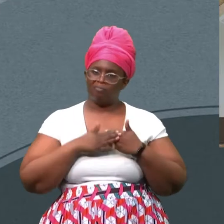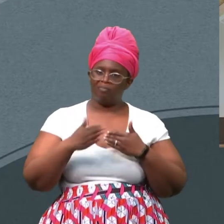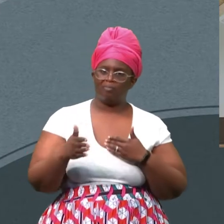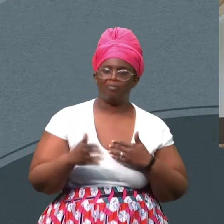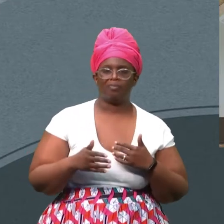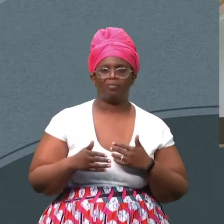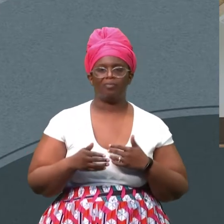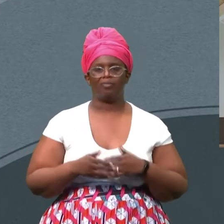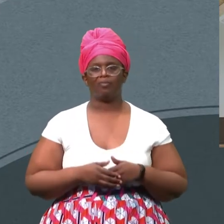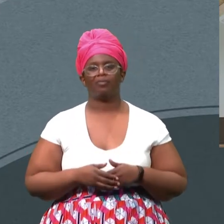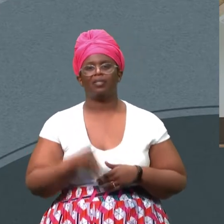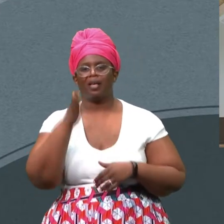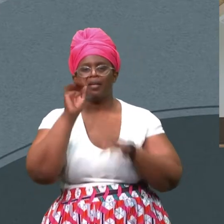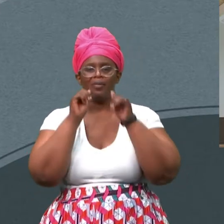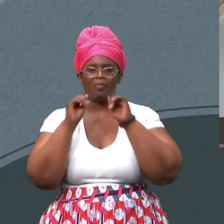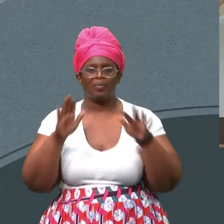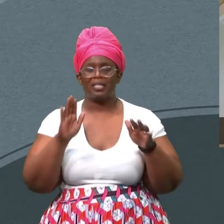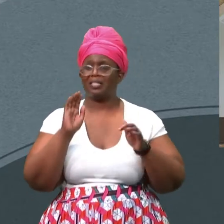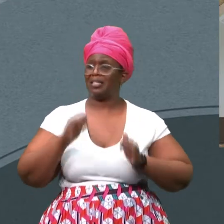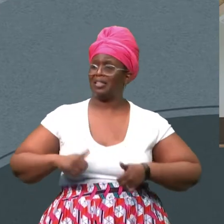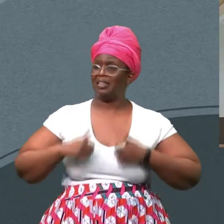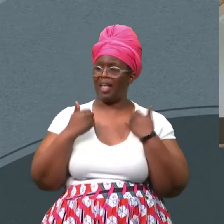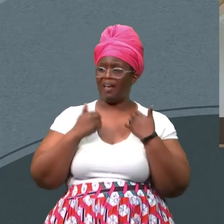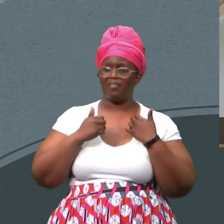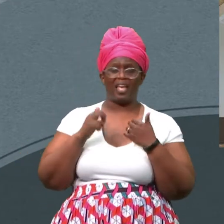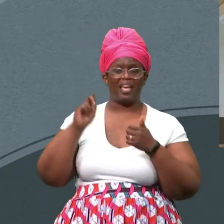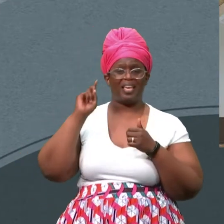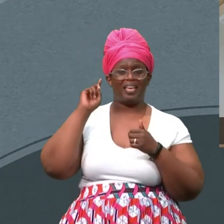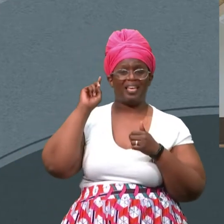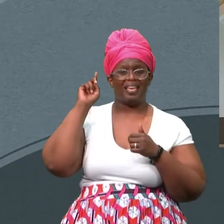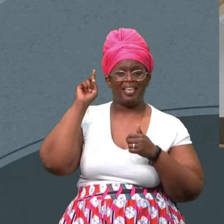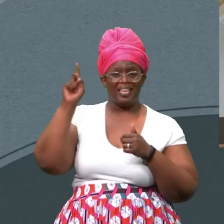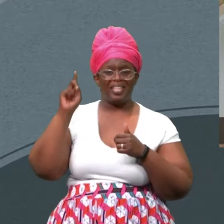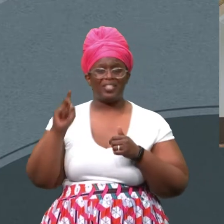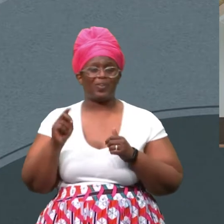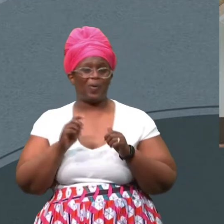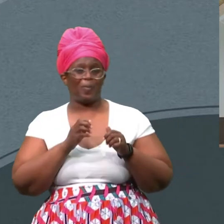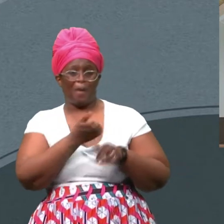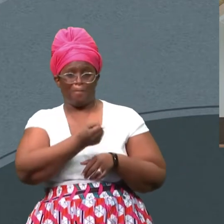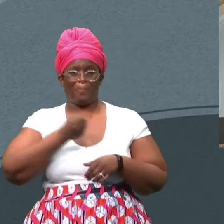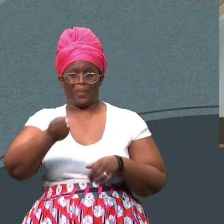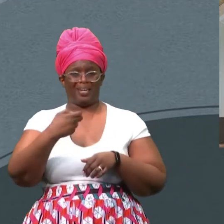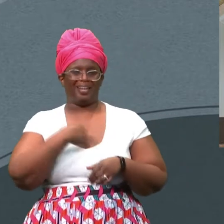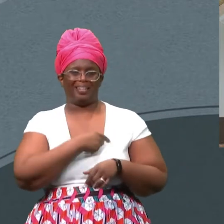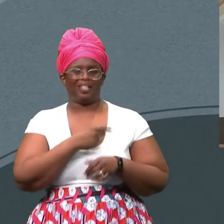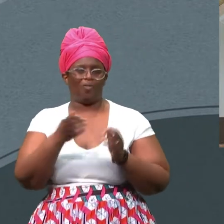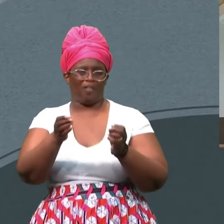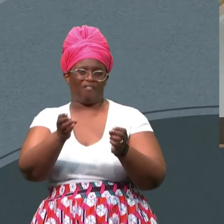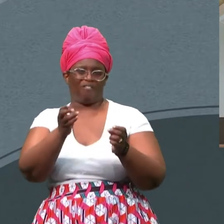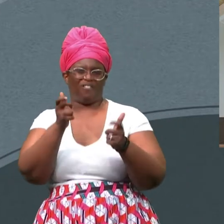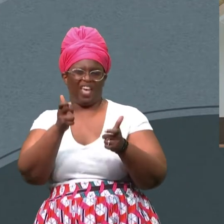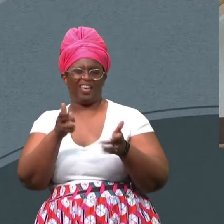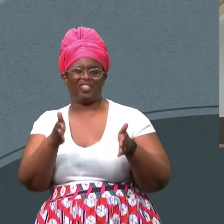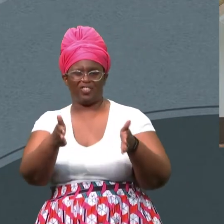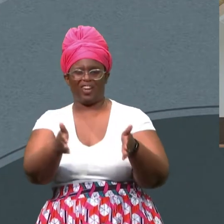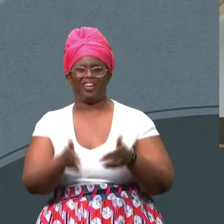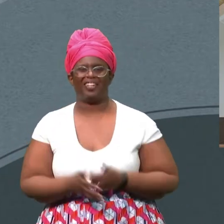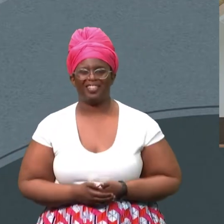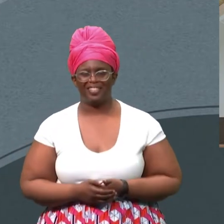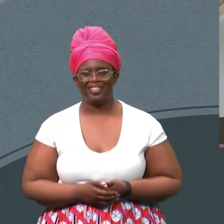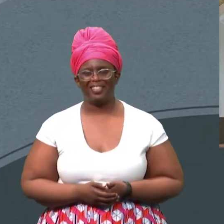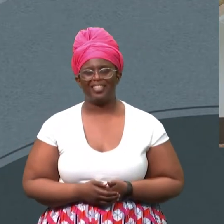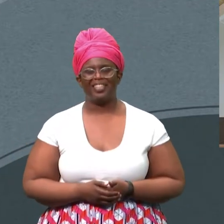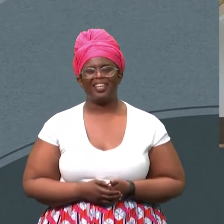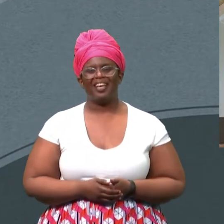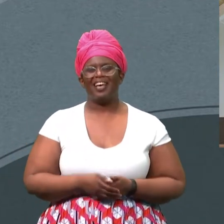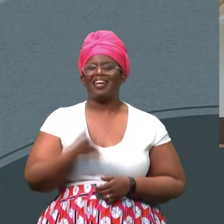today in my life in such a way that he's about to put me on the fast track. Somebody shout, I'm getting put on the fast track. That God